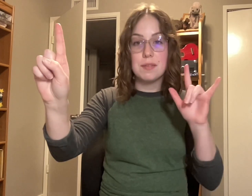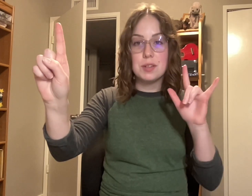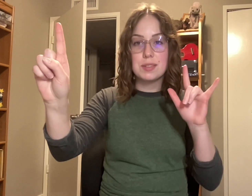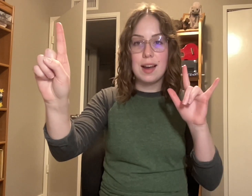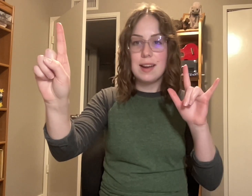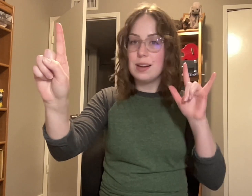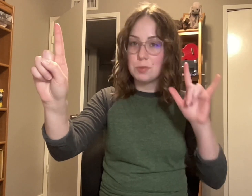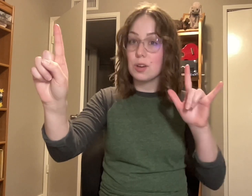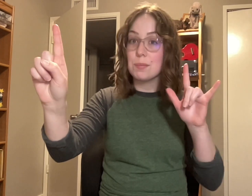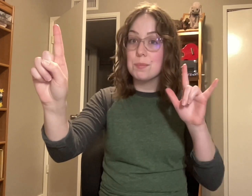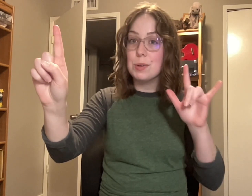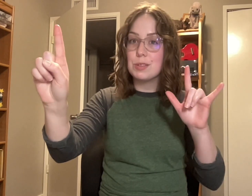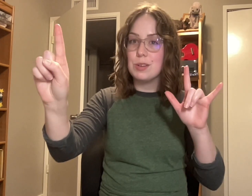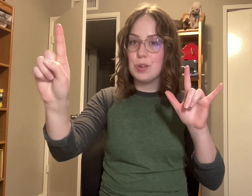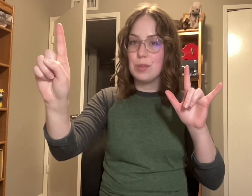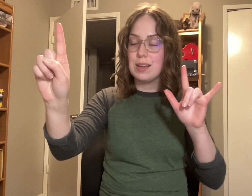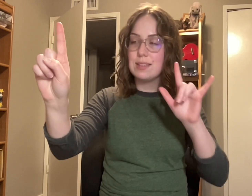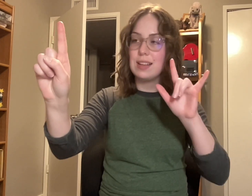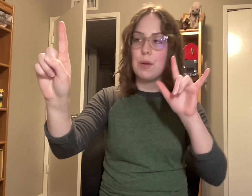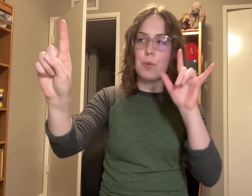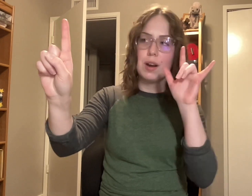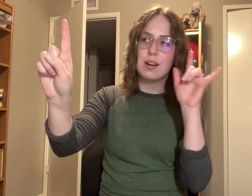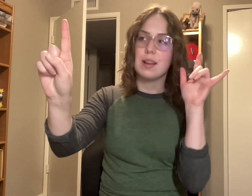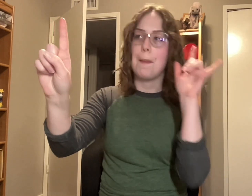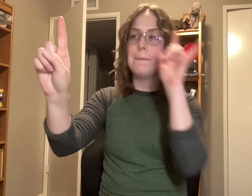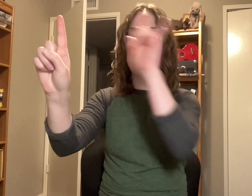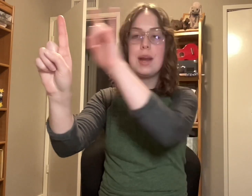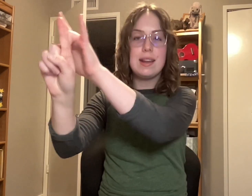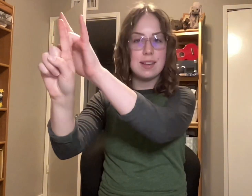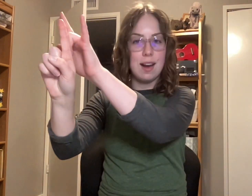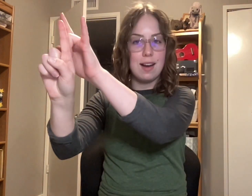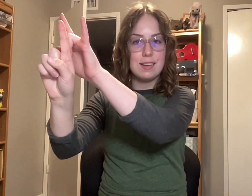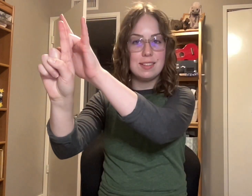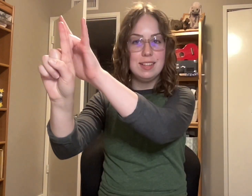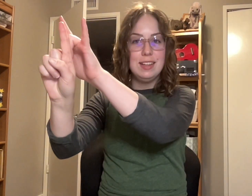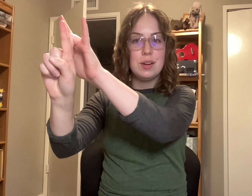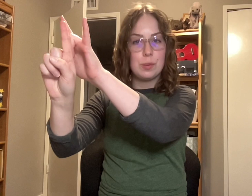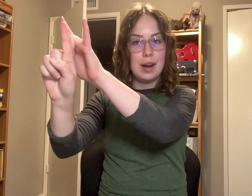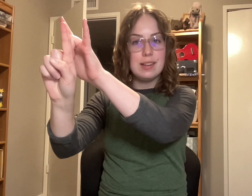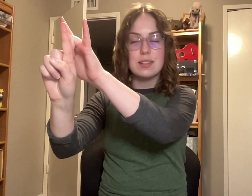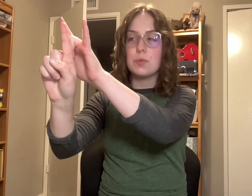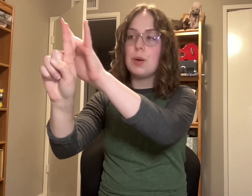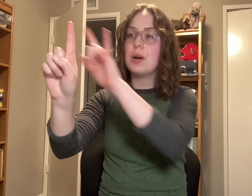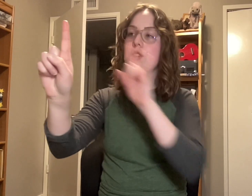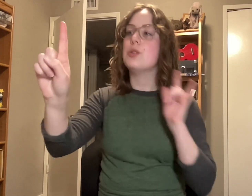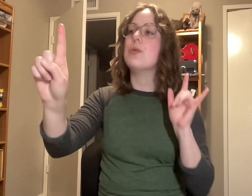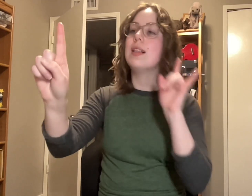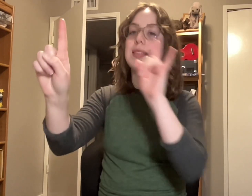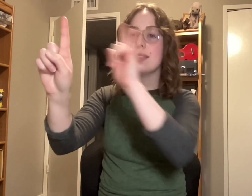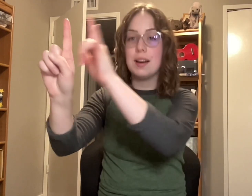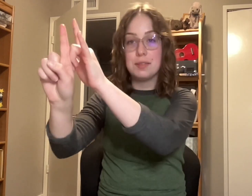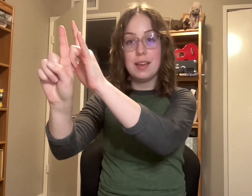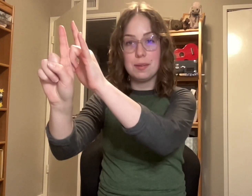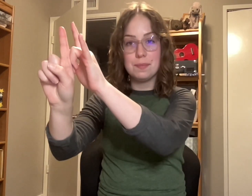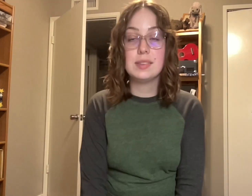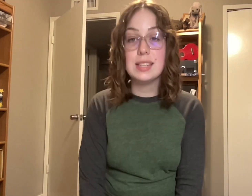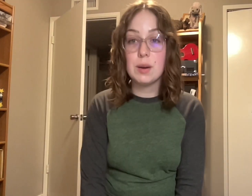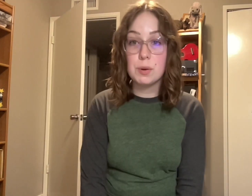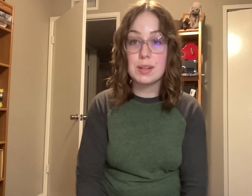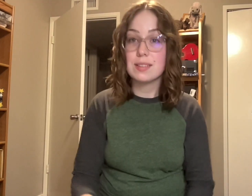you sign. I'm sure most of you know this, and we're going to bring it to God, right? Because we want to love him. And we want to love